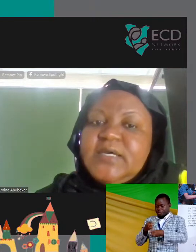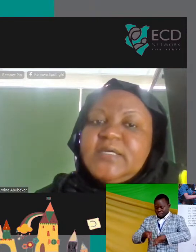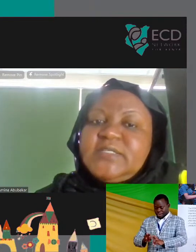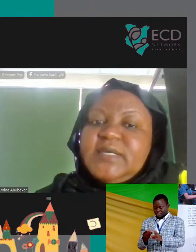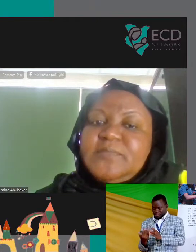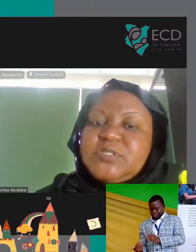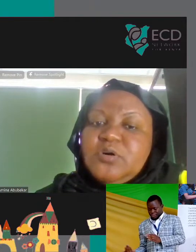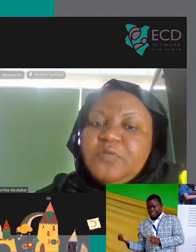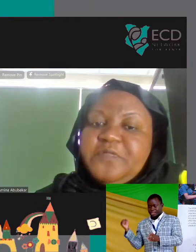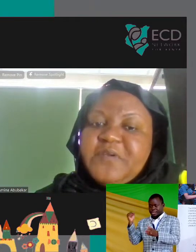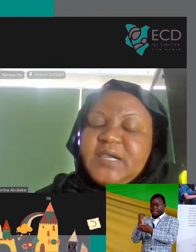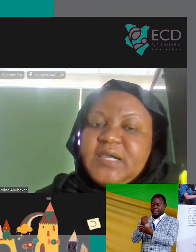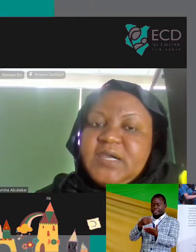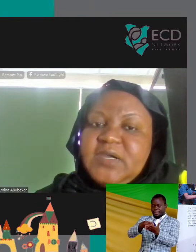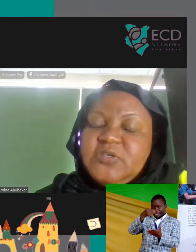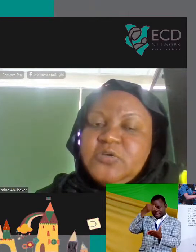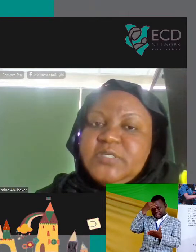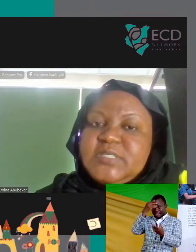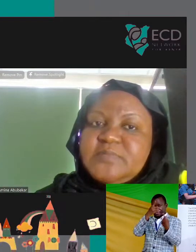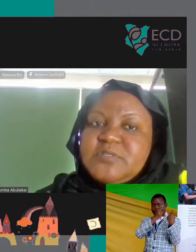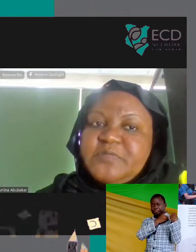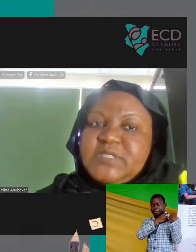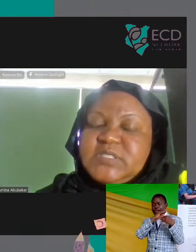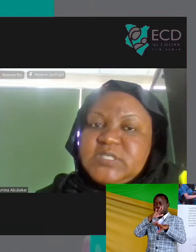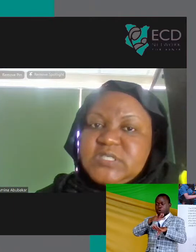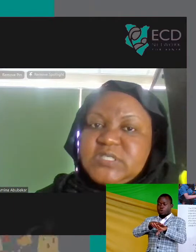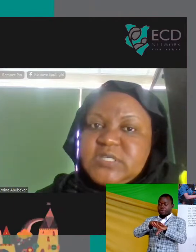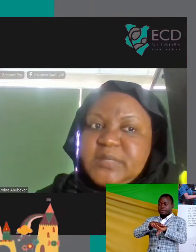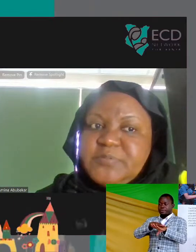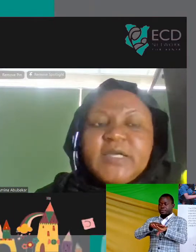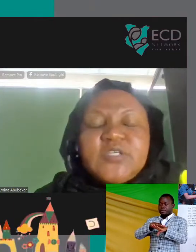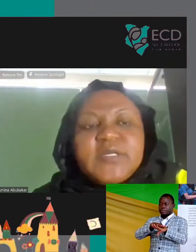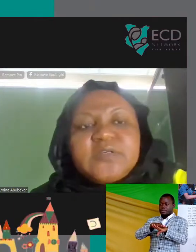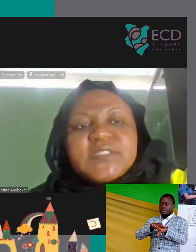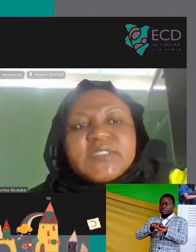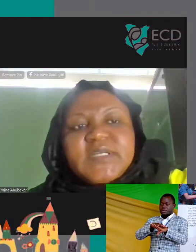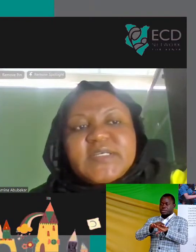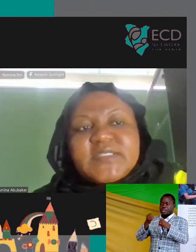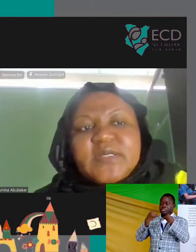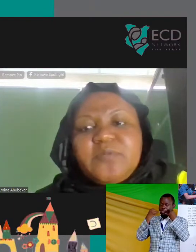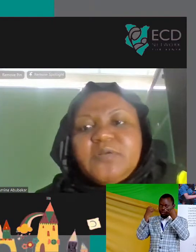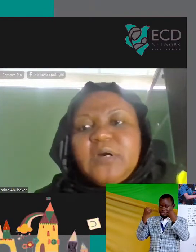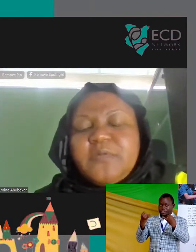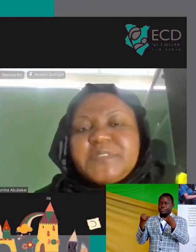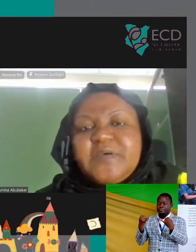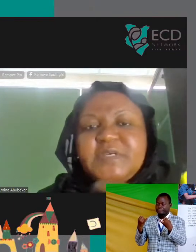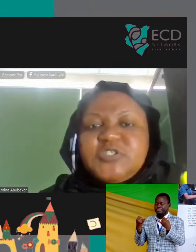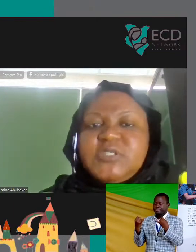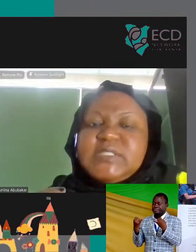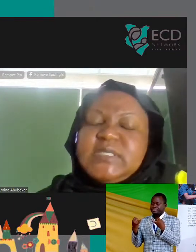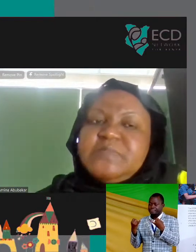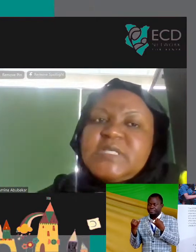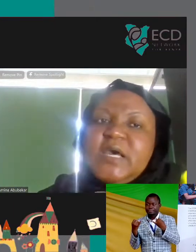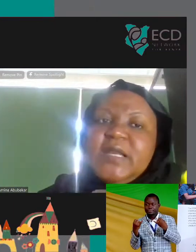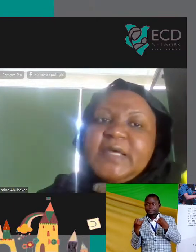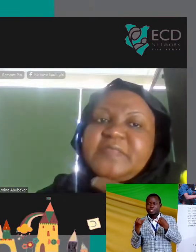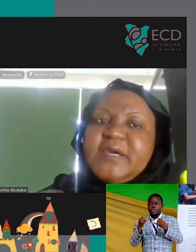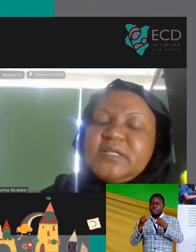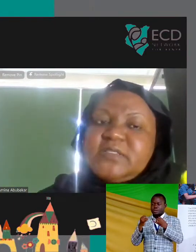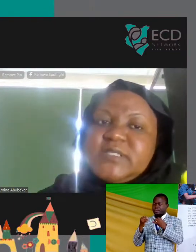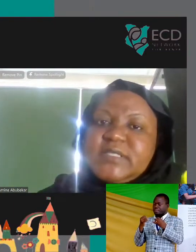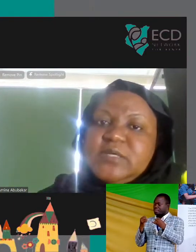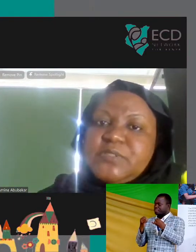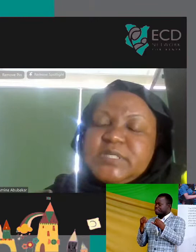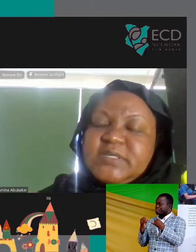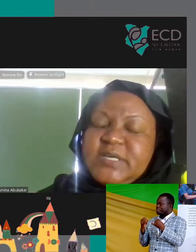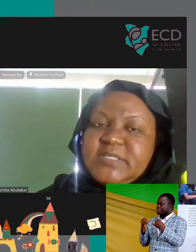learning in terms of, in terms of this disruption. Actually, I was telling someone, our observation seems like the